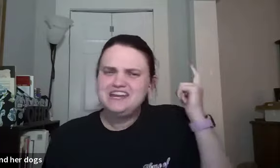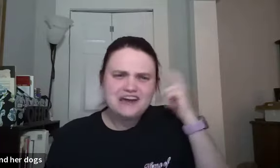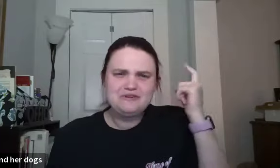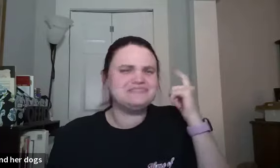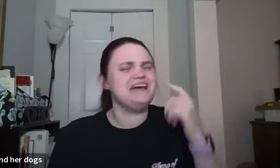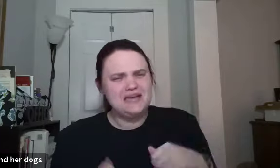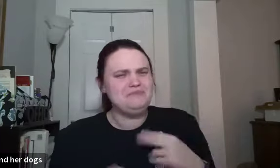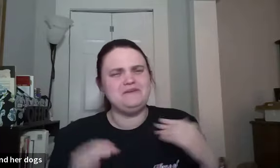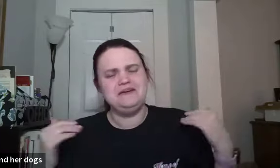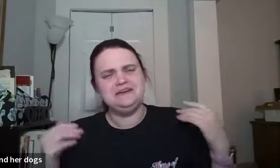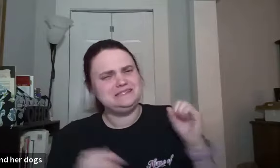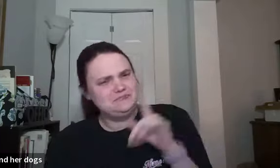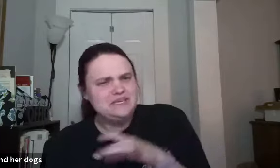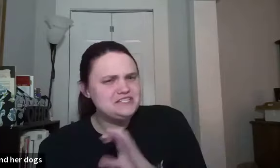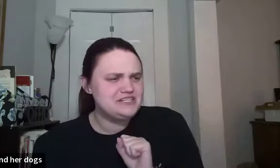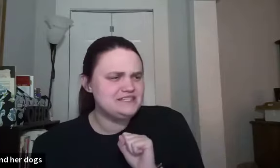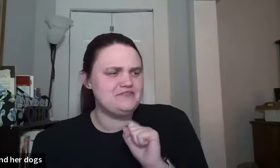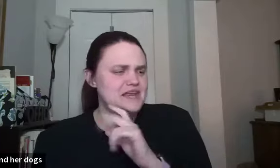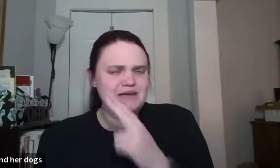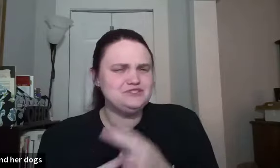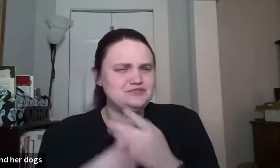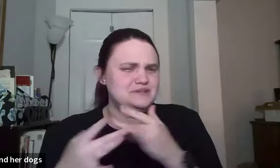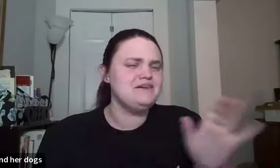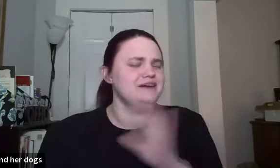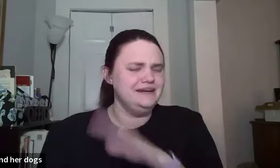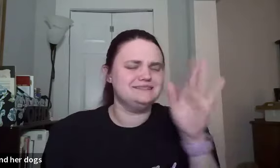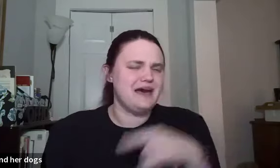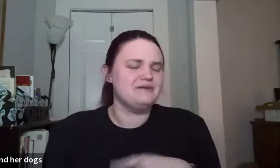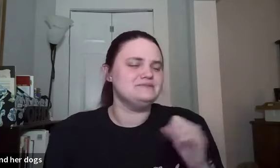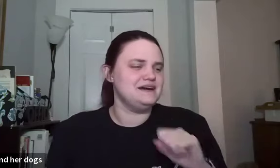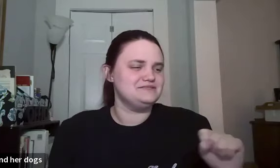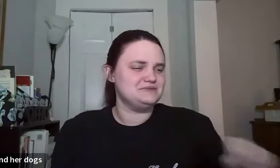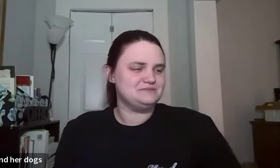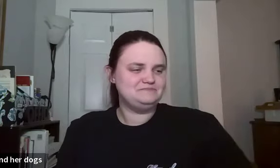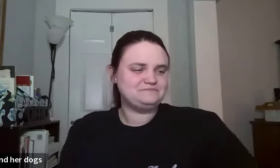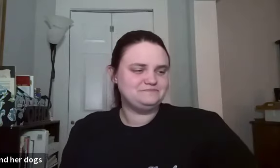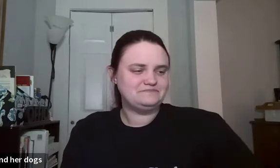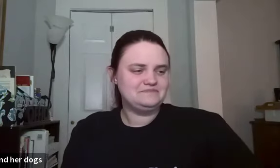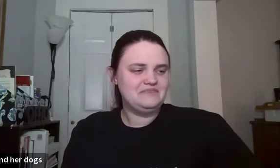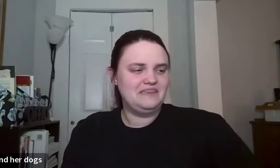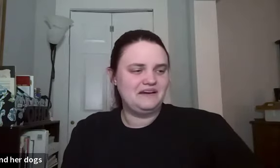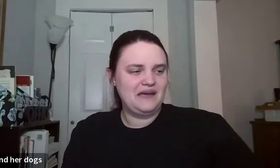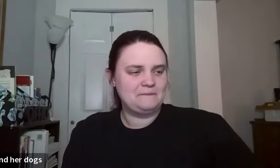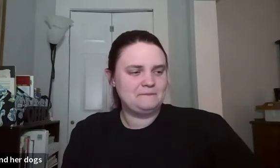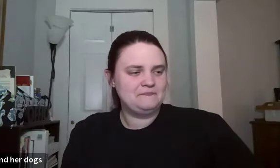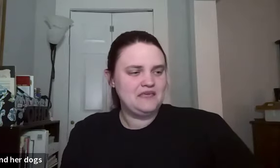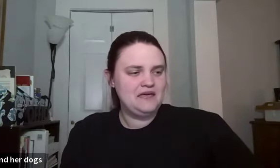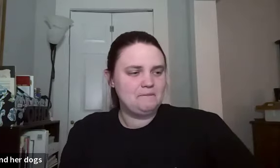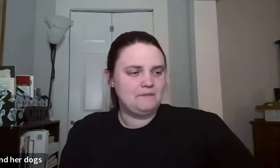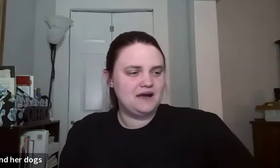know there's a type of species that the names are just really long, and it's that. It was dinosaurs. Okay.